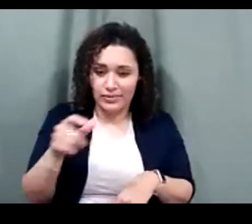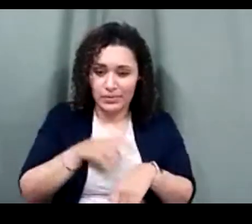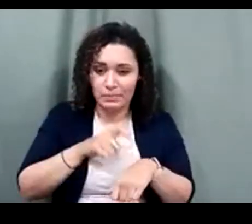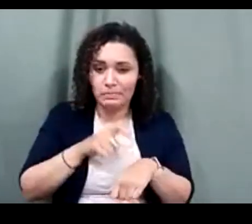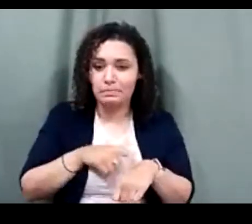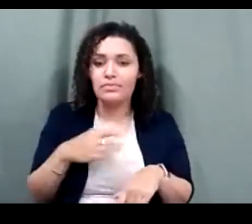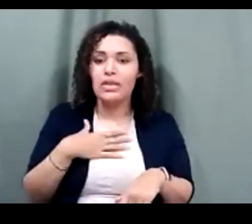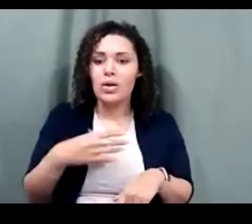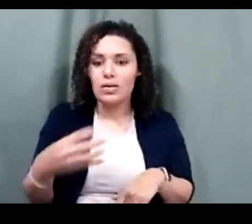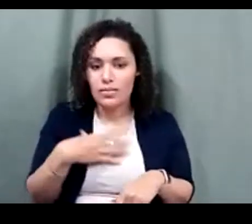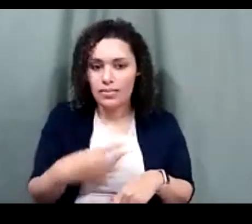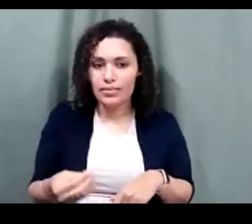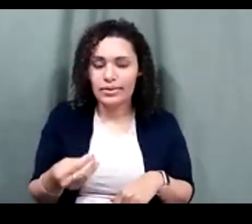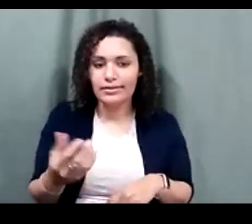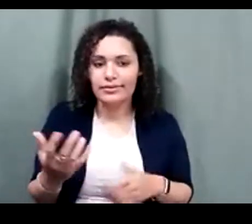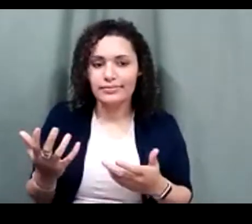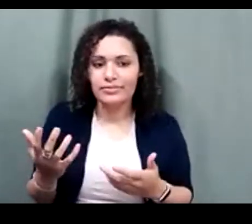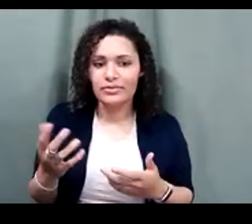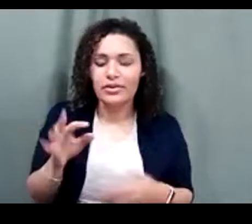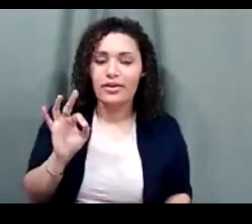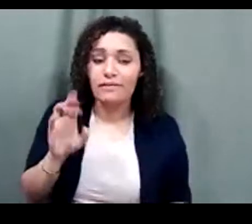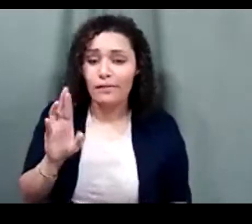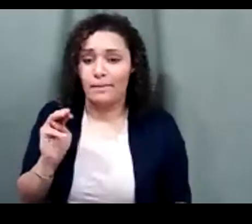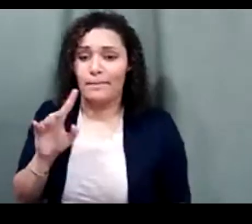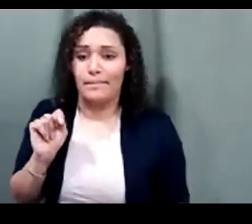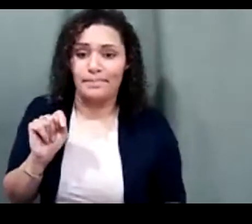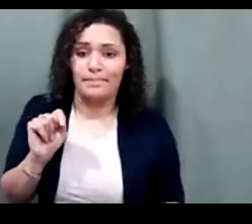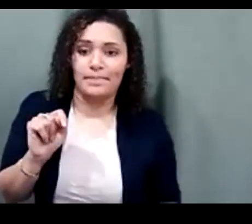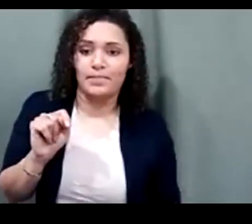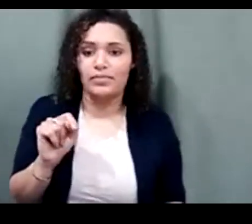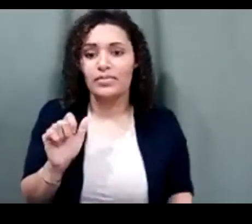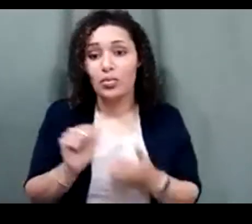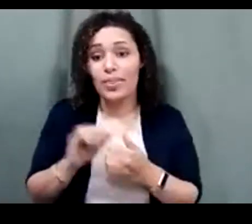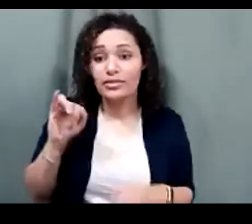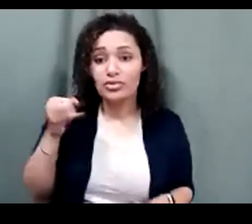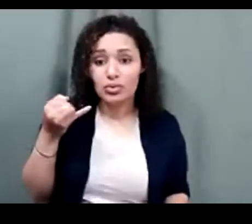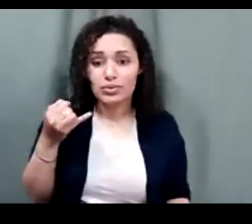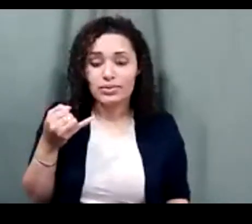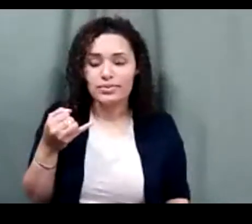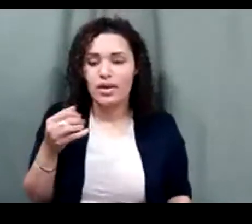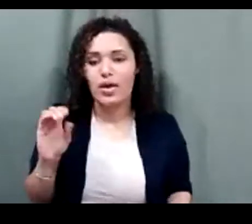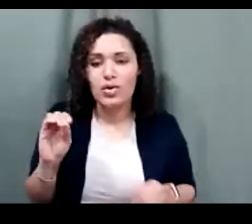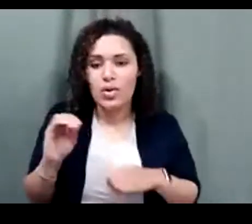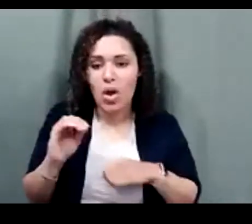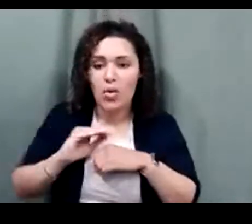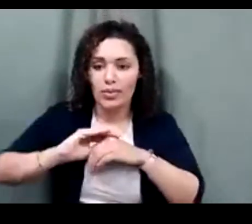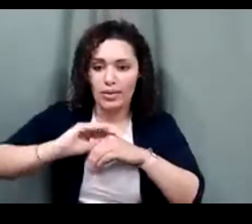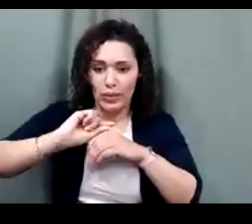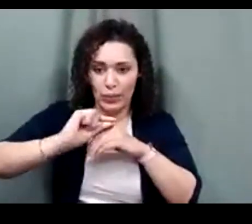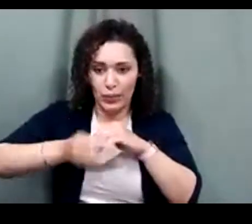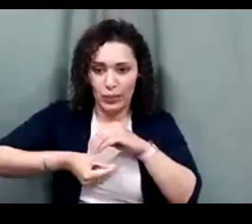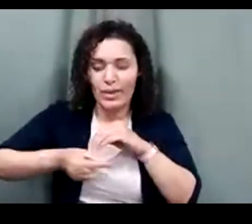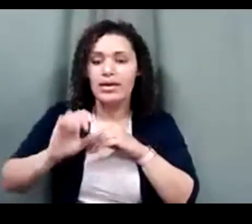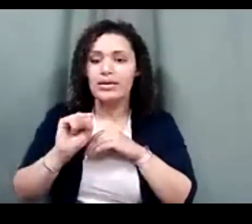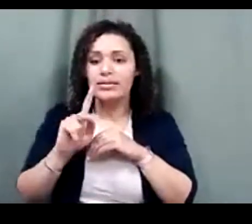whites are just fermented with just the juice, without the skins, without the seeds,